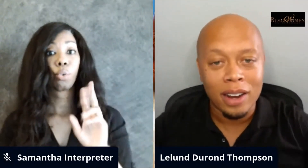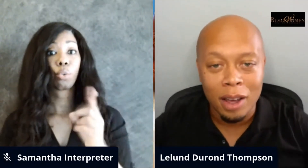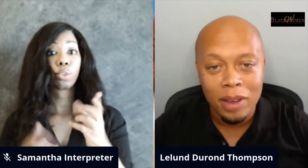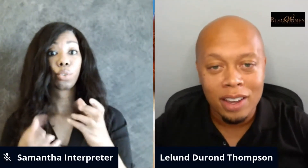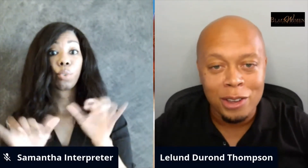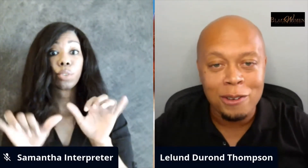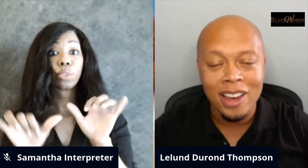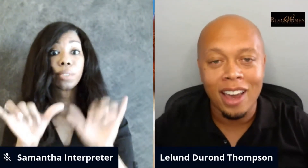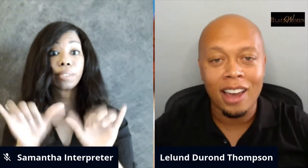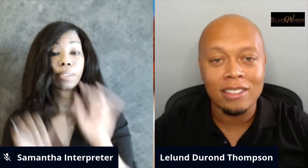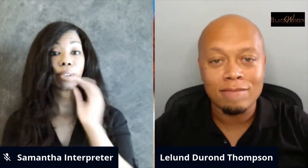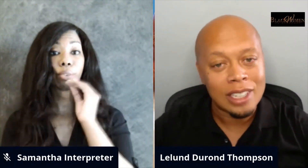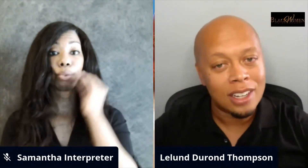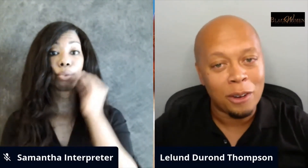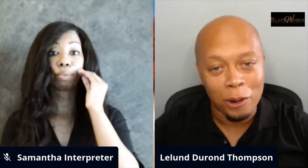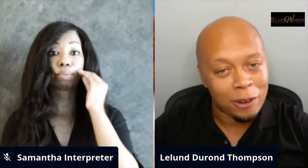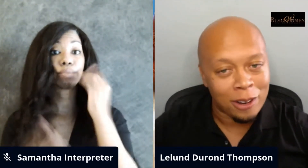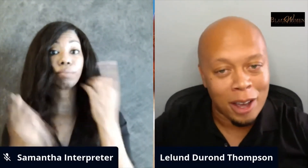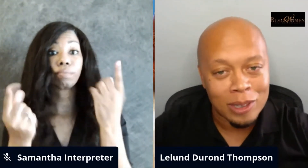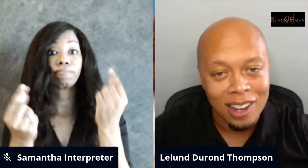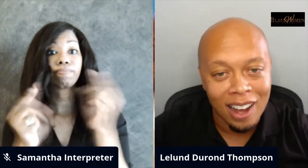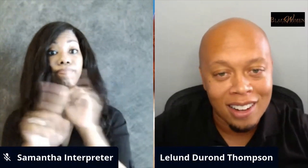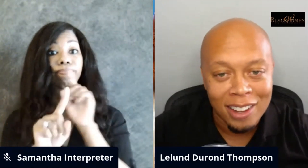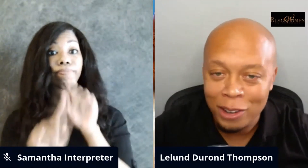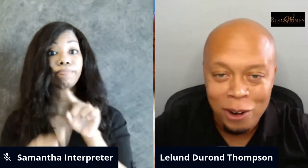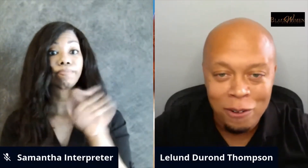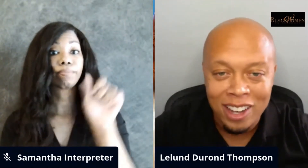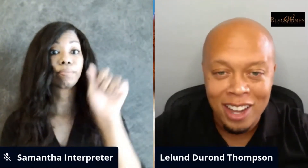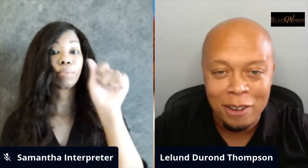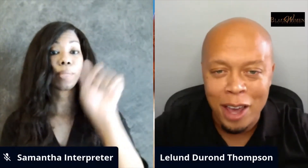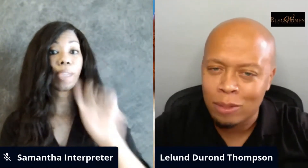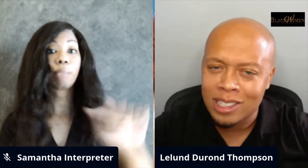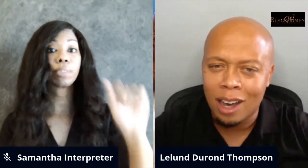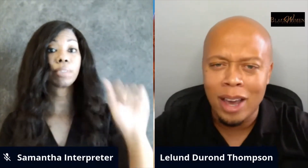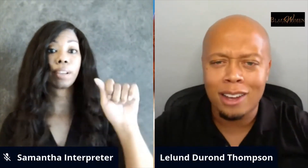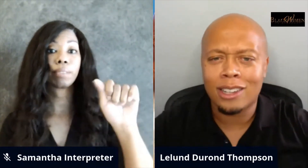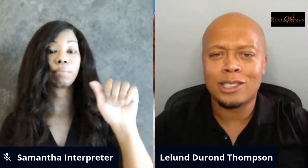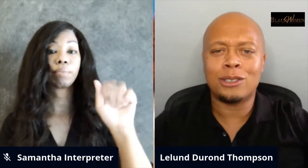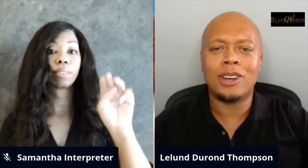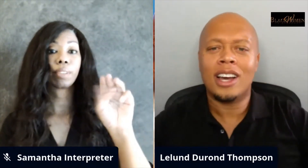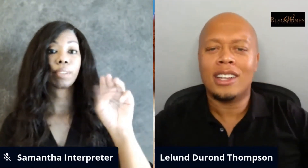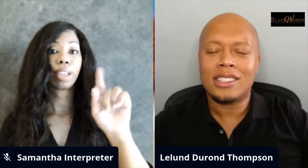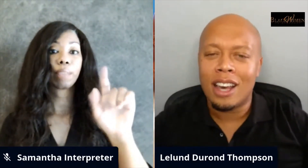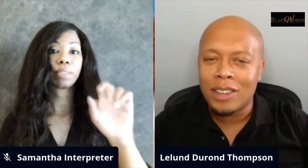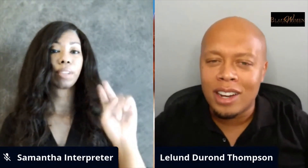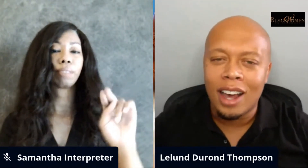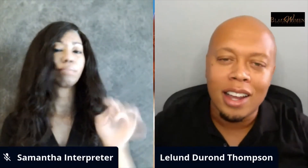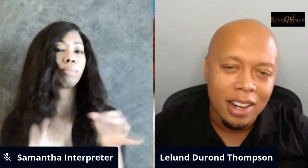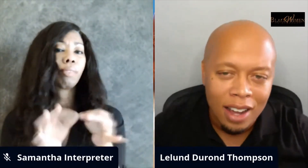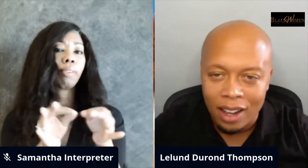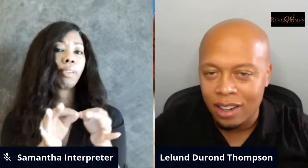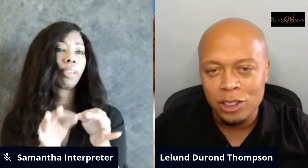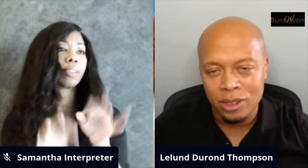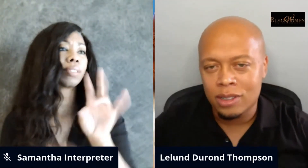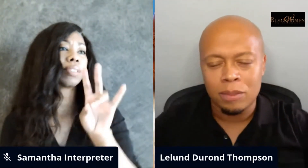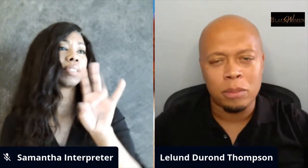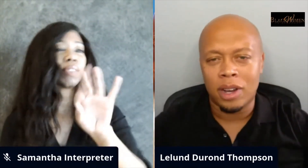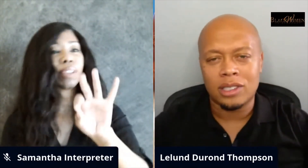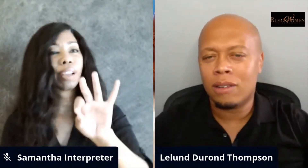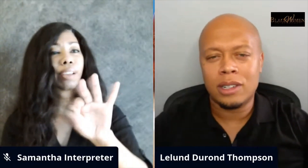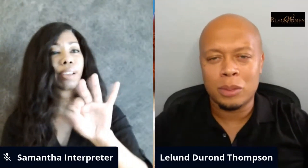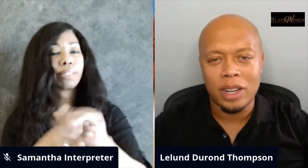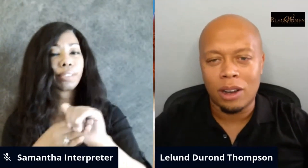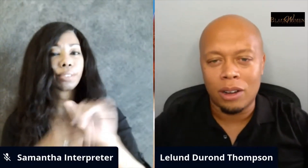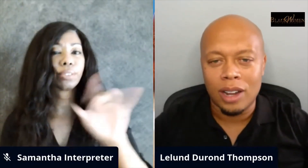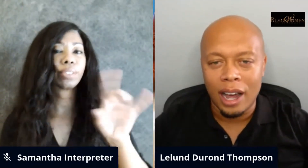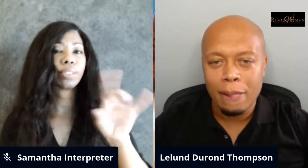of a pandemic, you can order it on Amazon. A good old ring light on Amazon might cost you 79, 89, 100 and something bucks. You